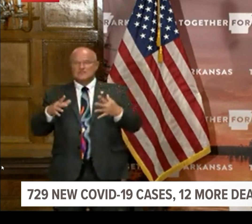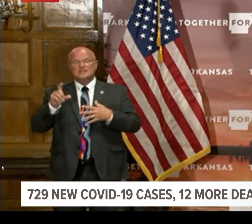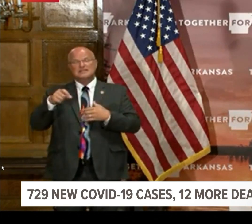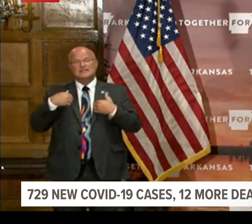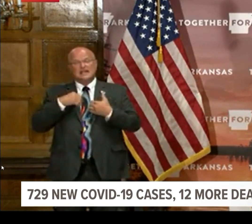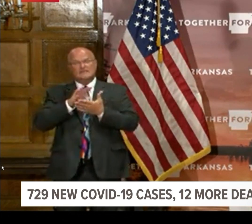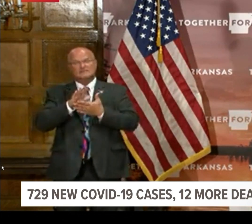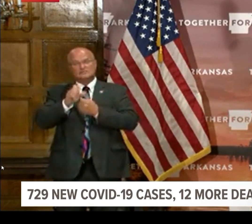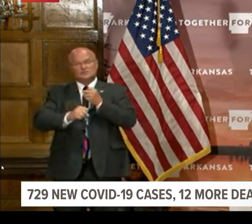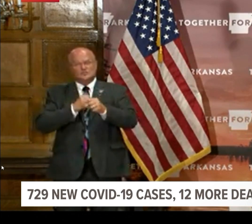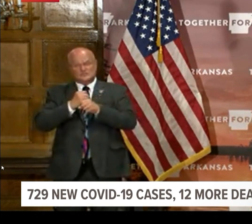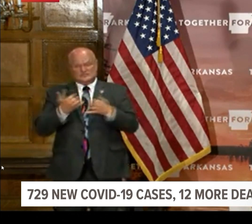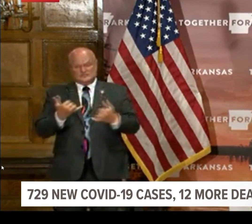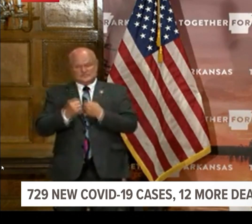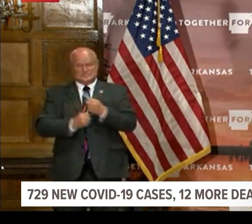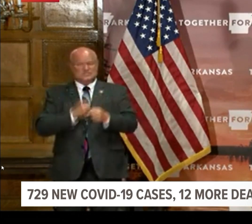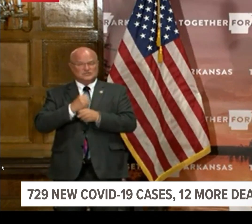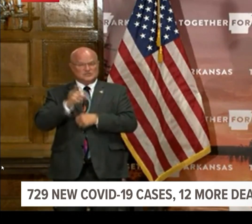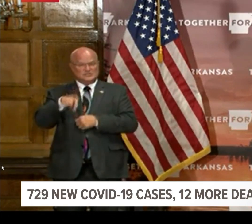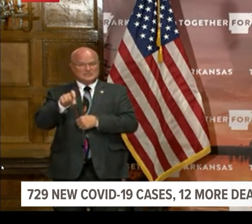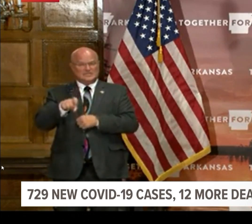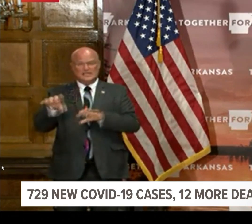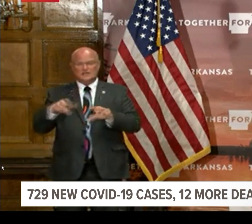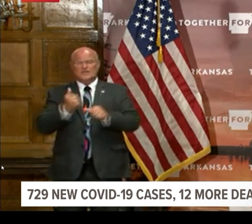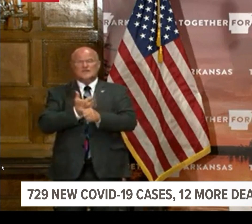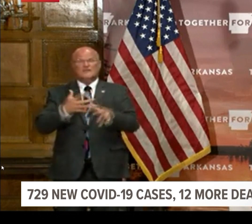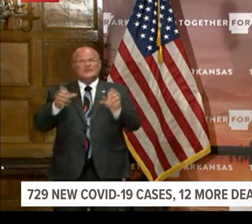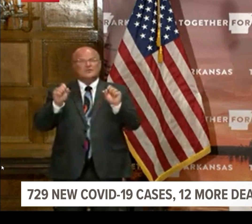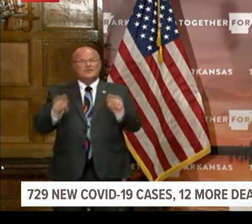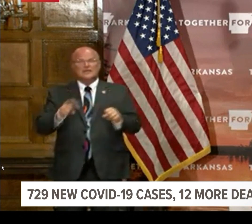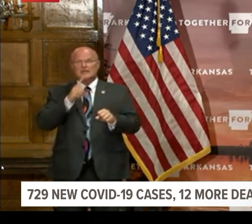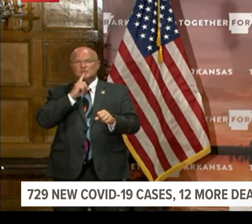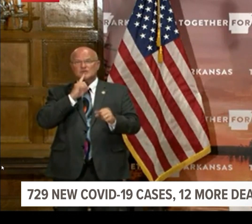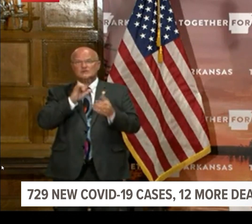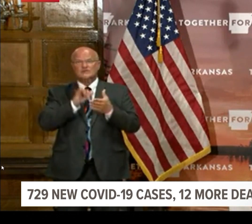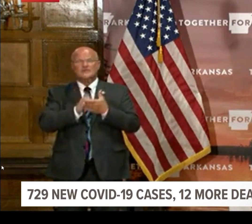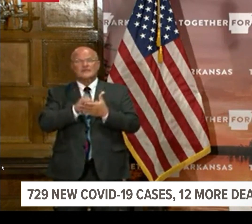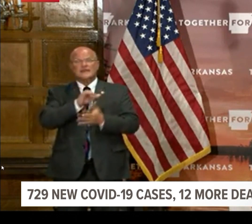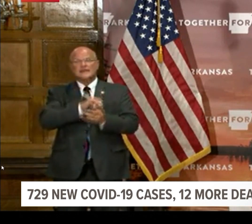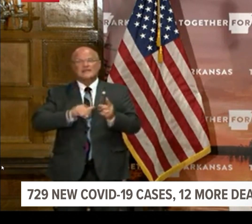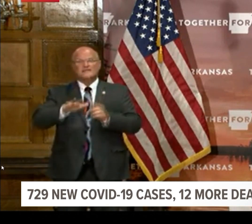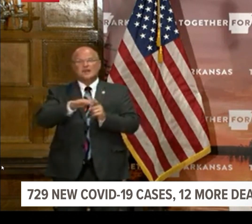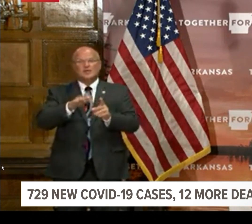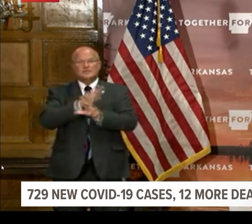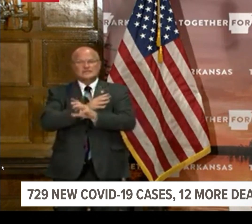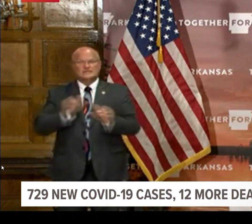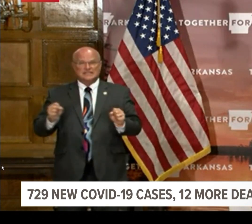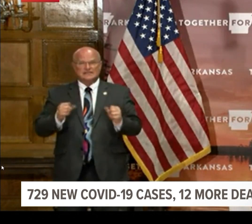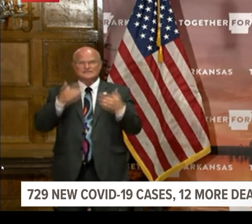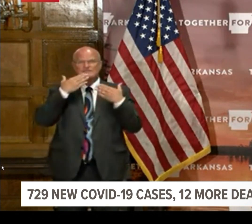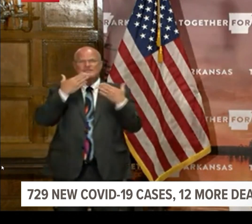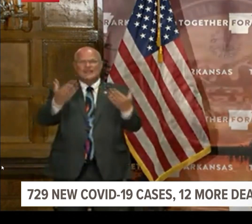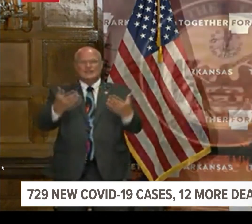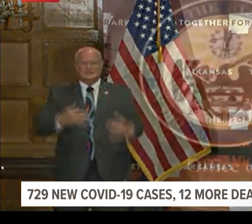have our school year this year, and we're doing everything we can to make sure that that environment is safe. Thank